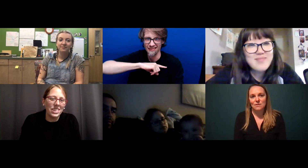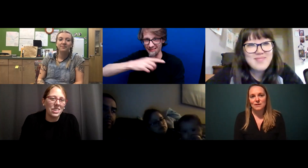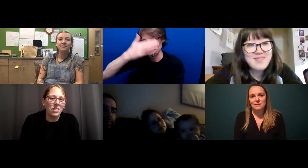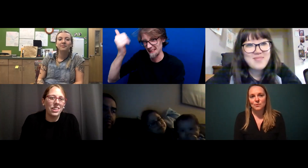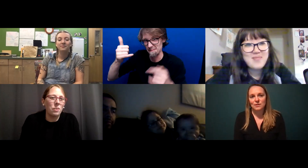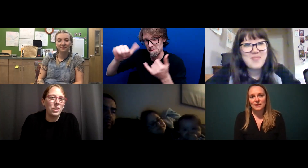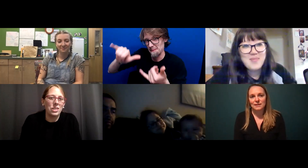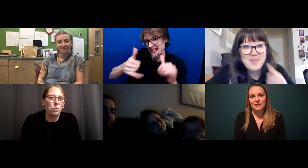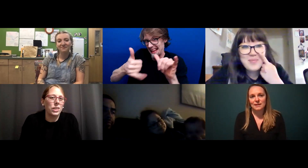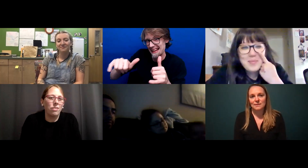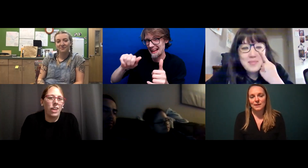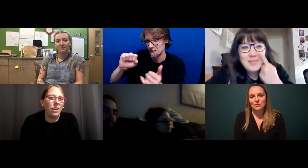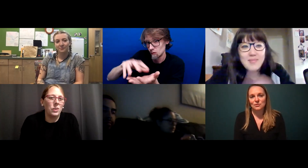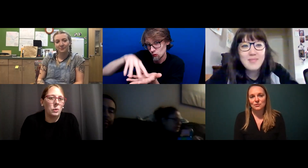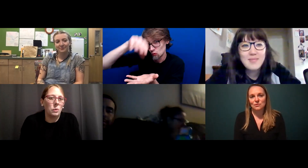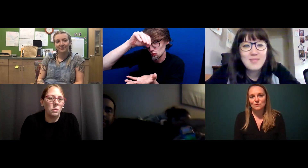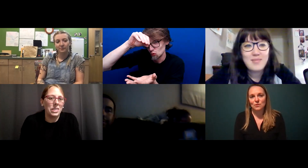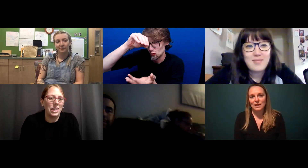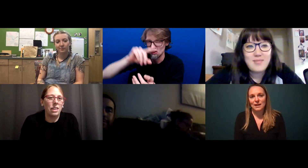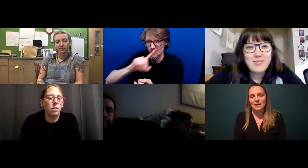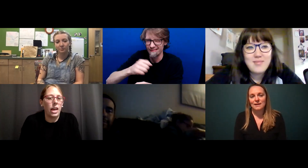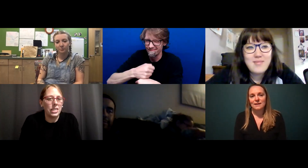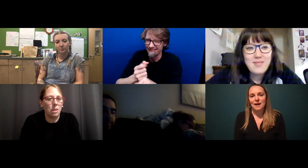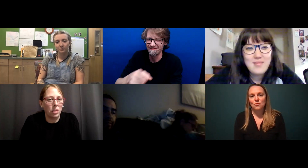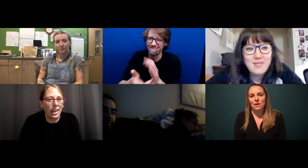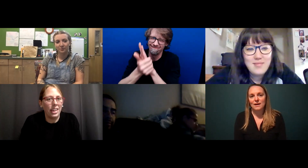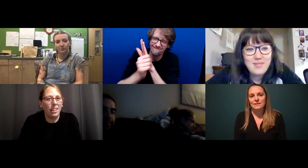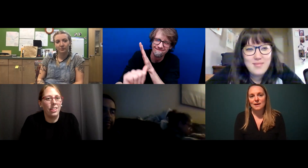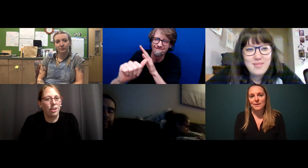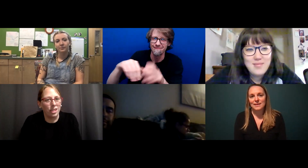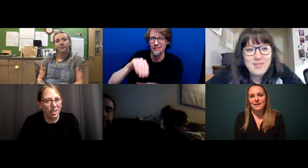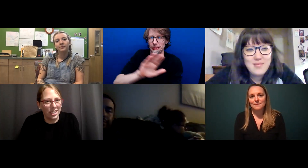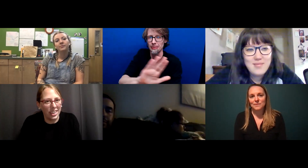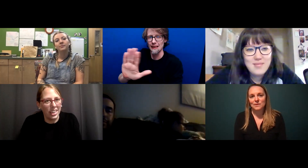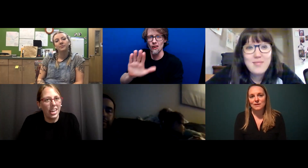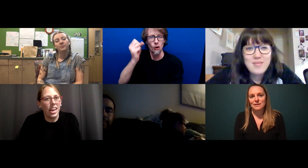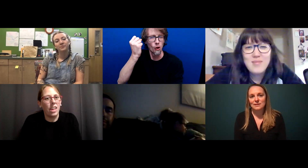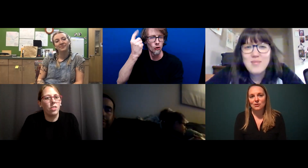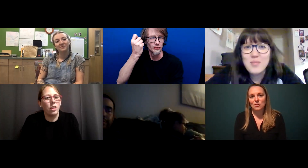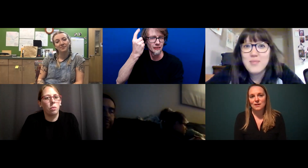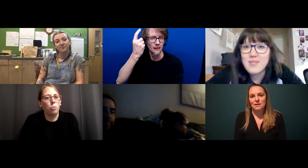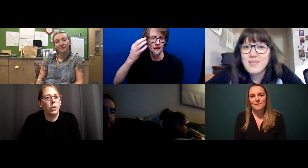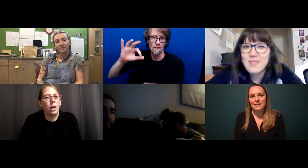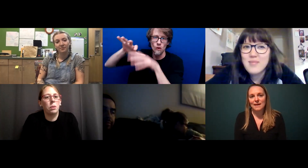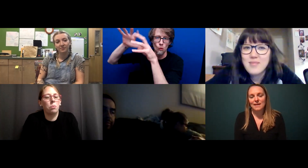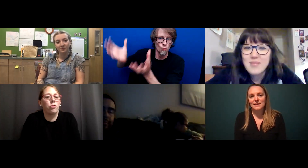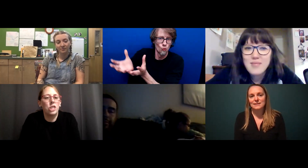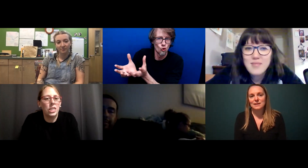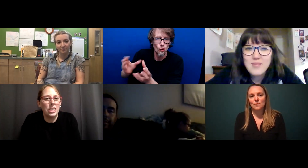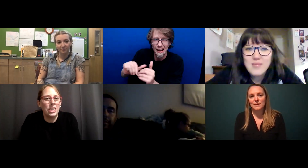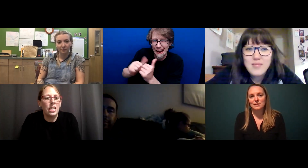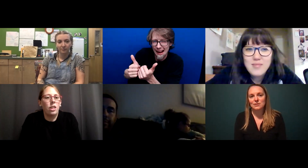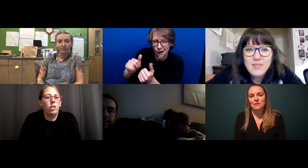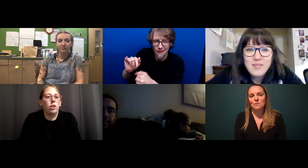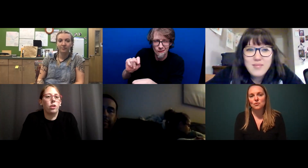And that's something that we just really value. We see that as they play, they're learning and they're becoming